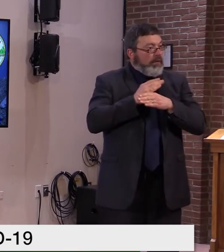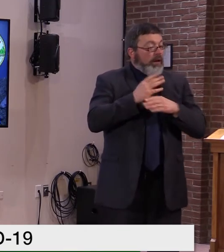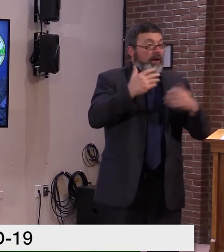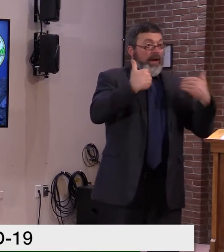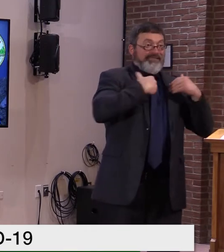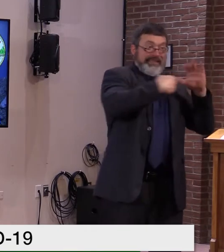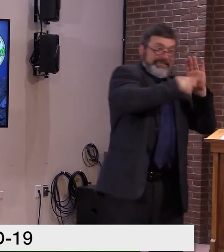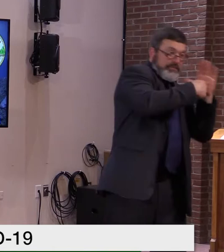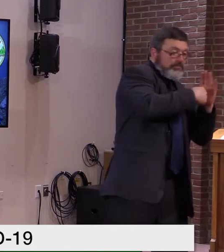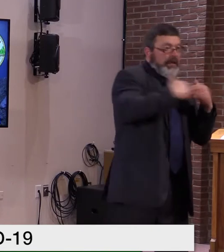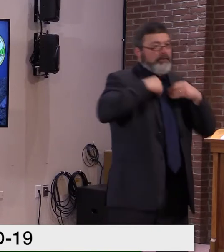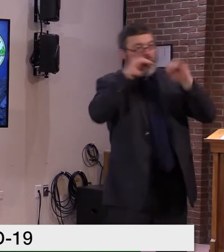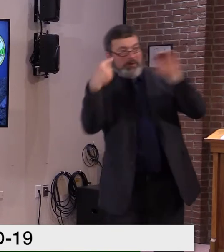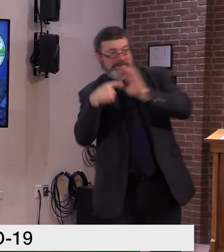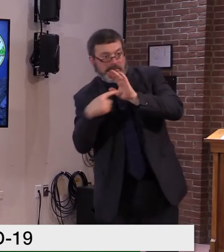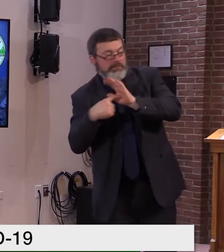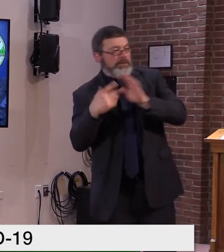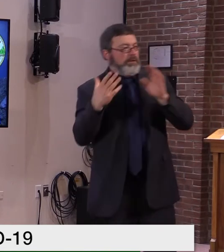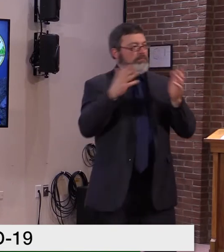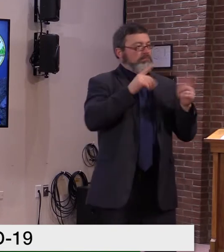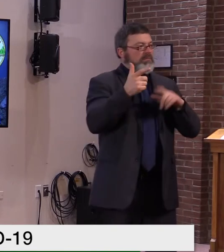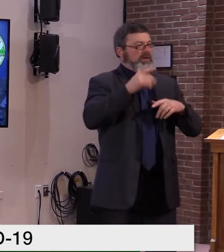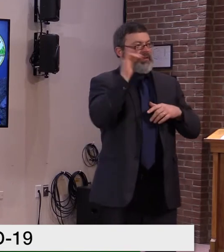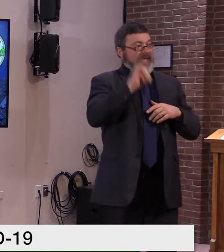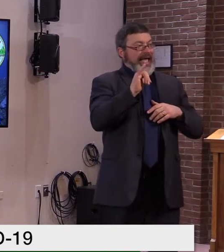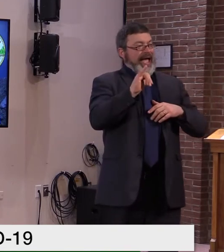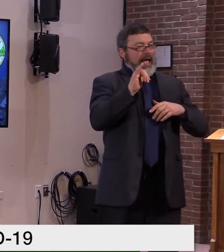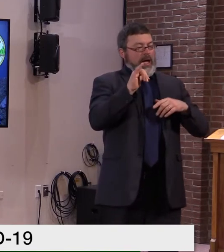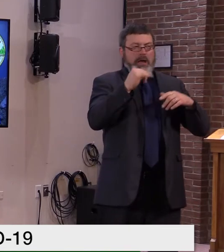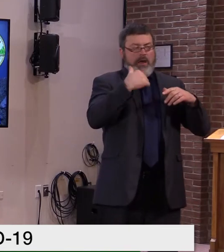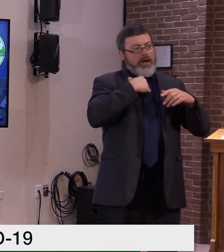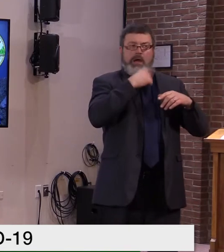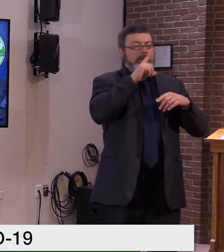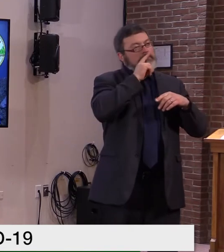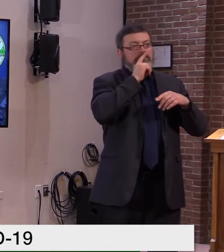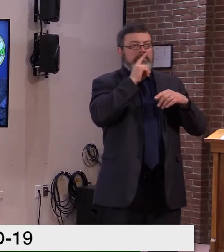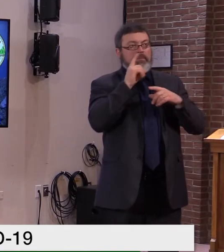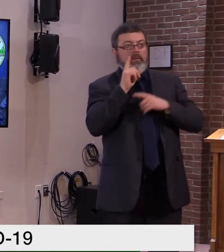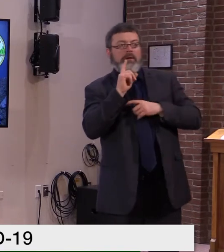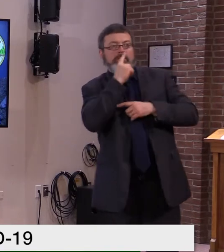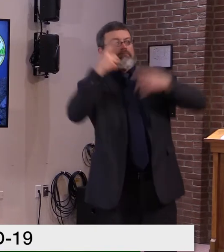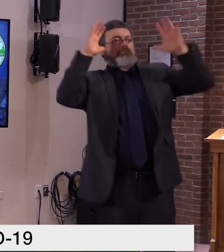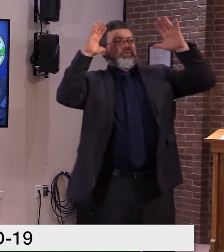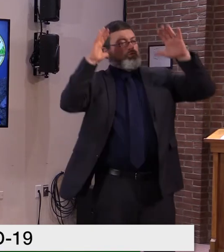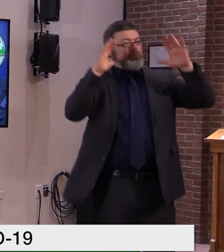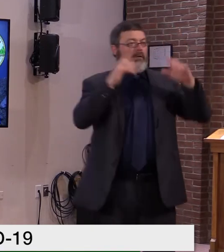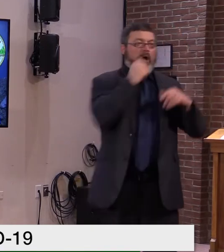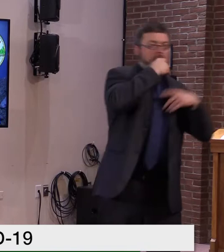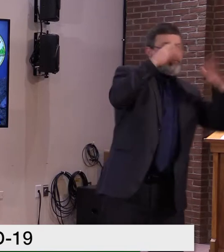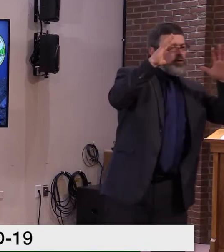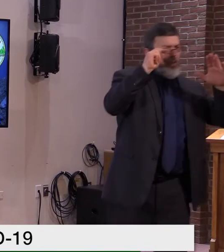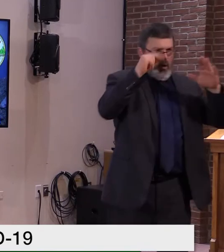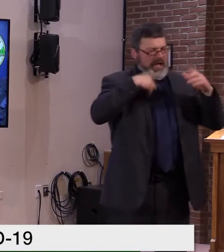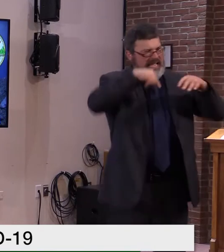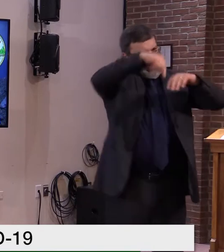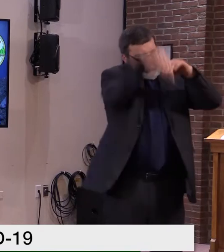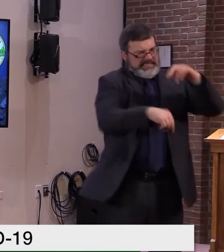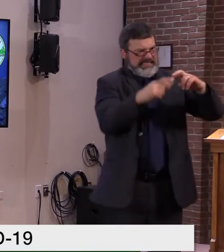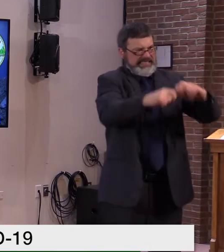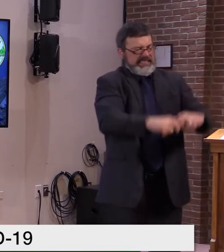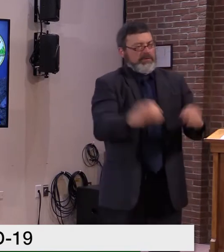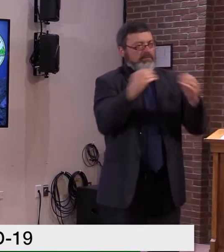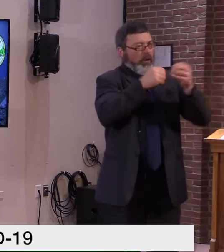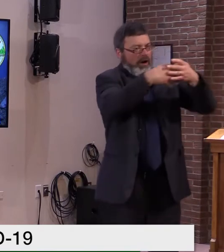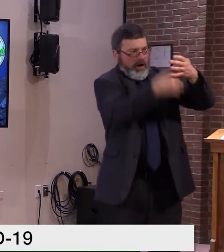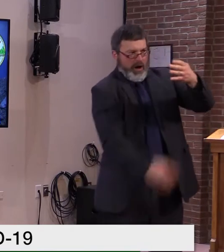information, sometimes when people refuse testing, it presumes they are positive. This is being done